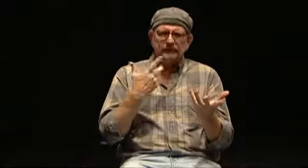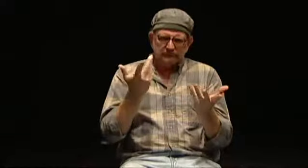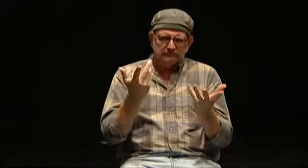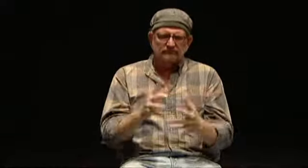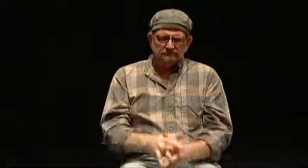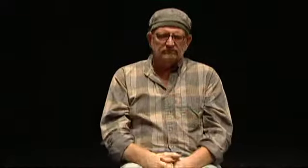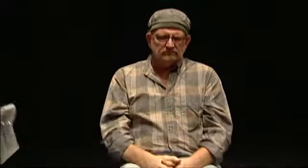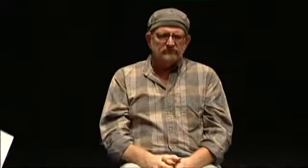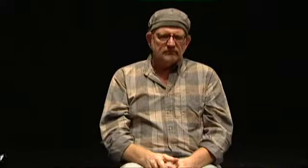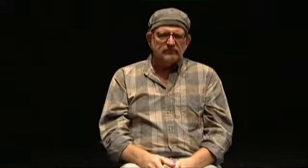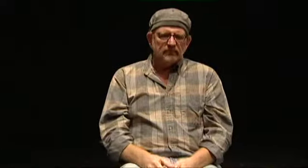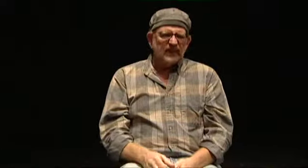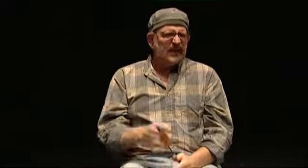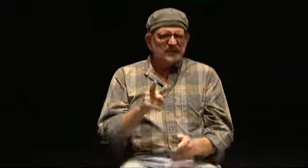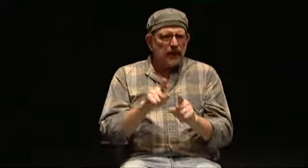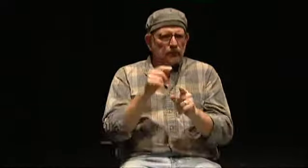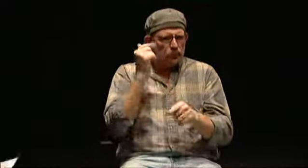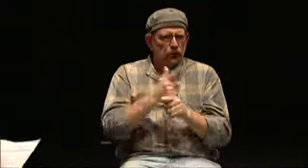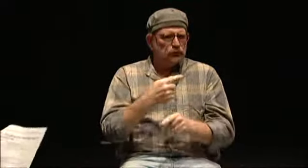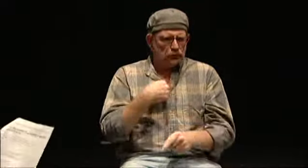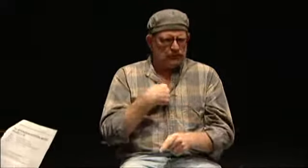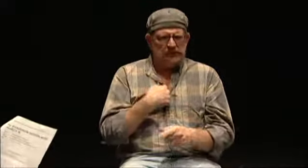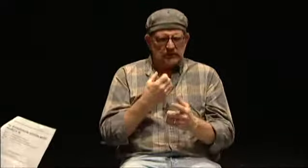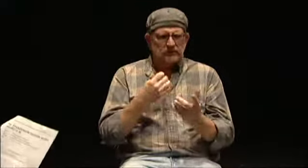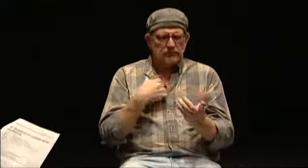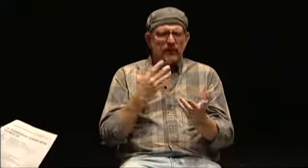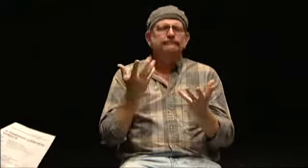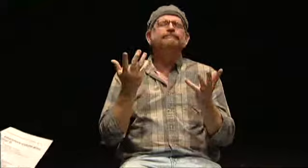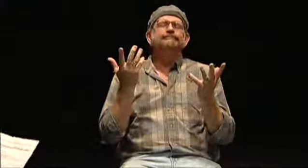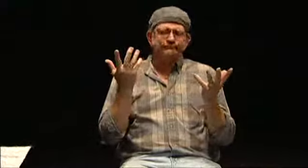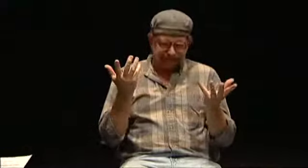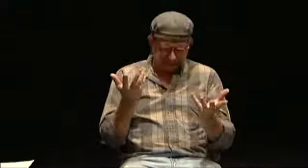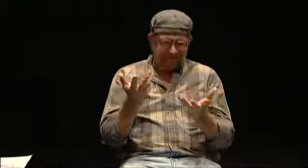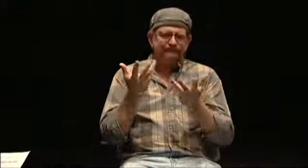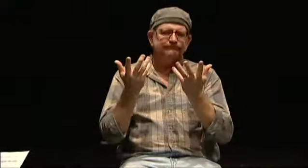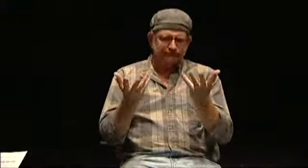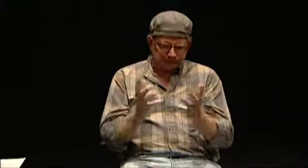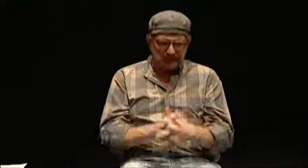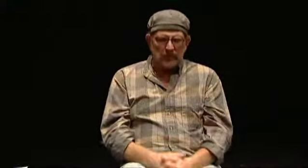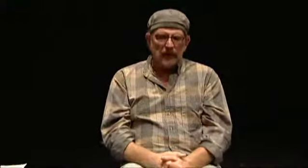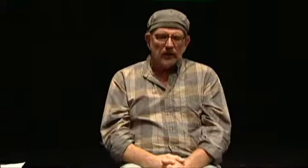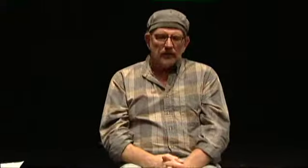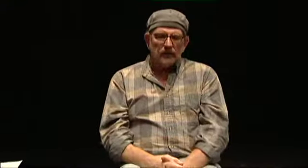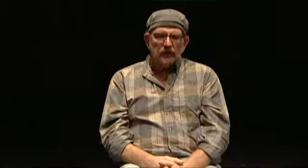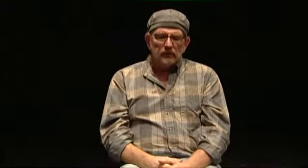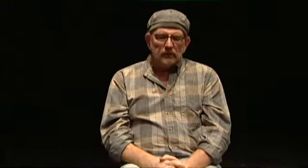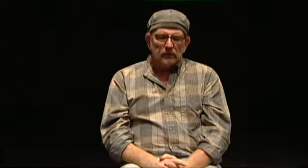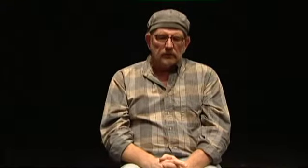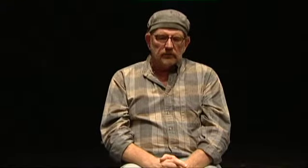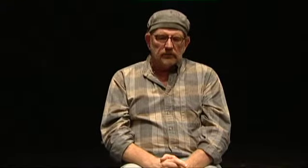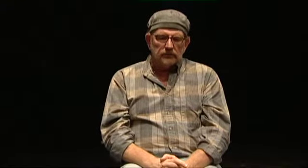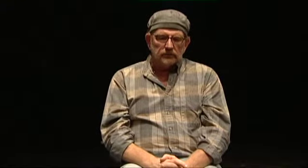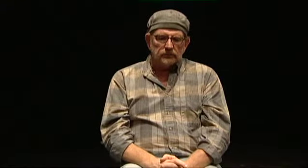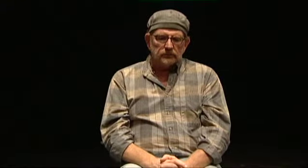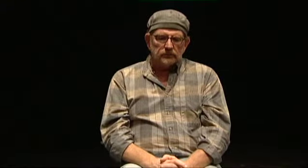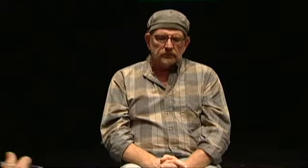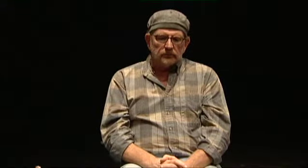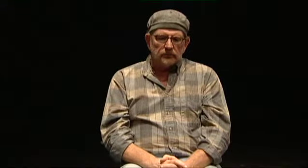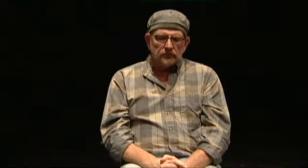going through, and so he's like a brother to me. So, you know, I just nod and accept